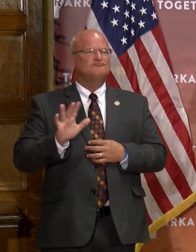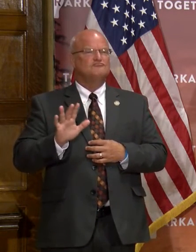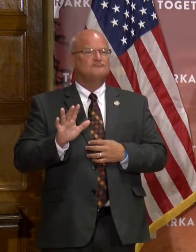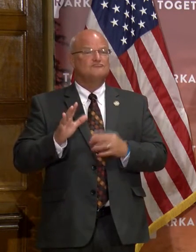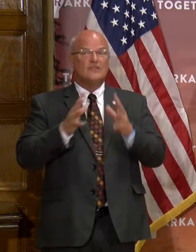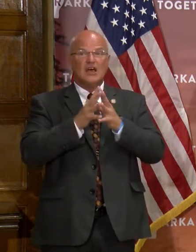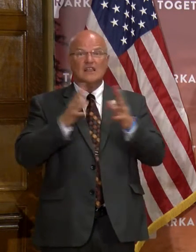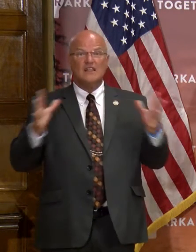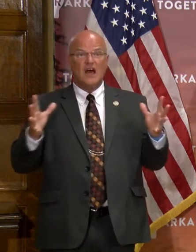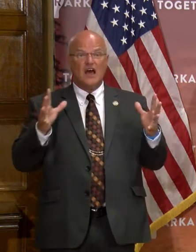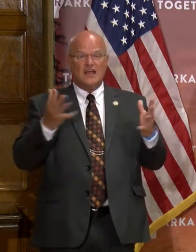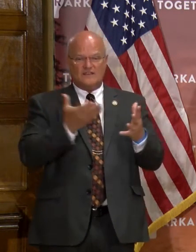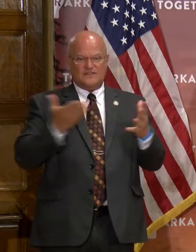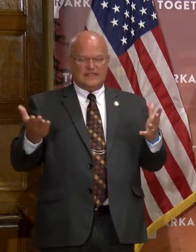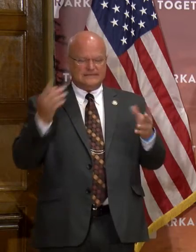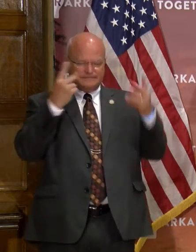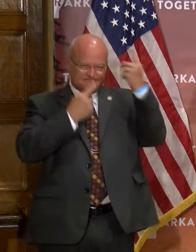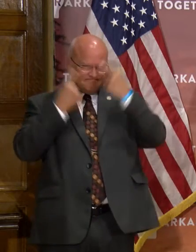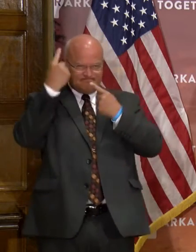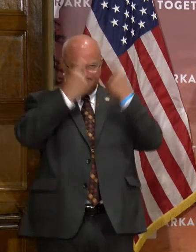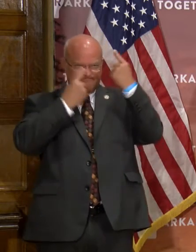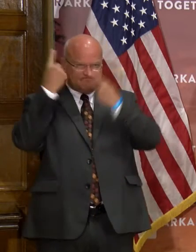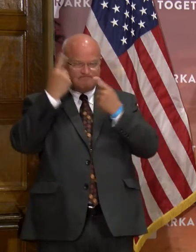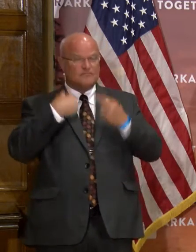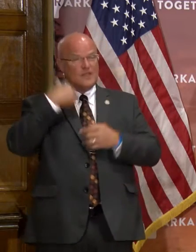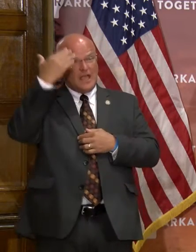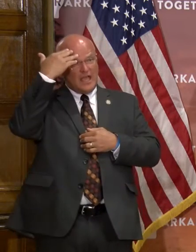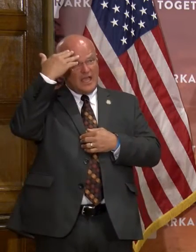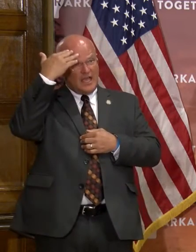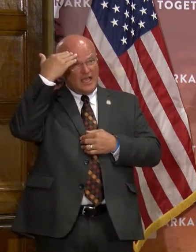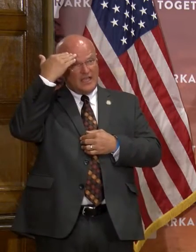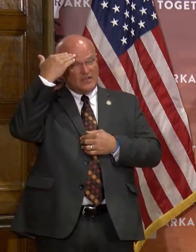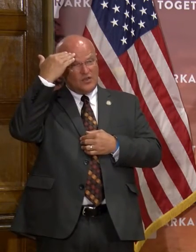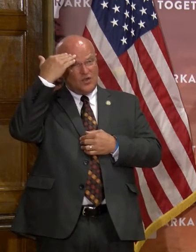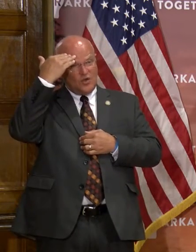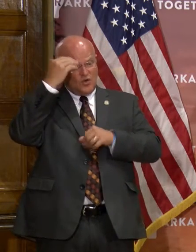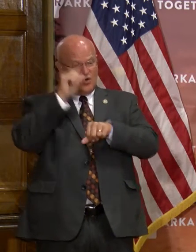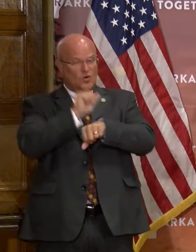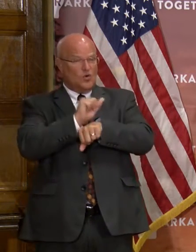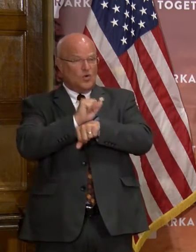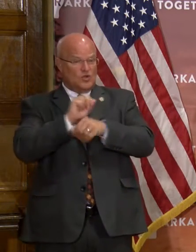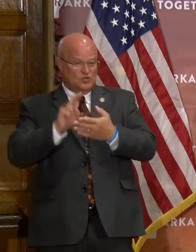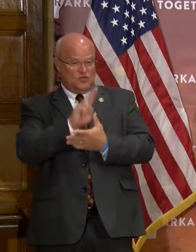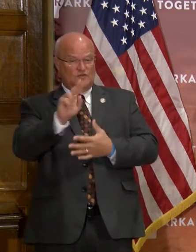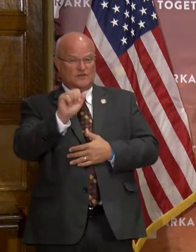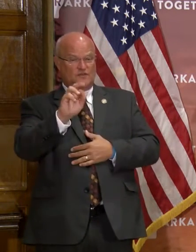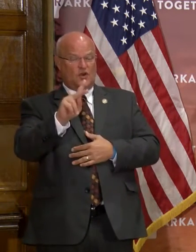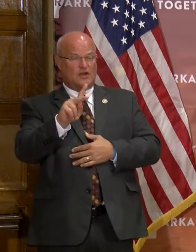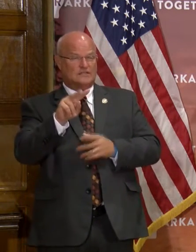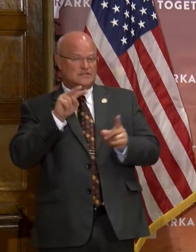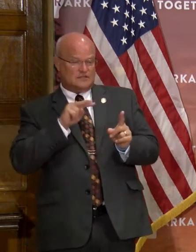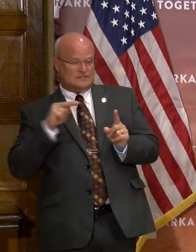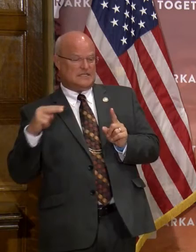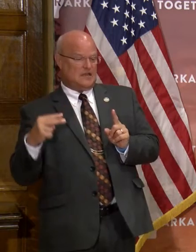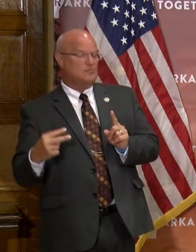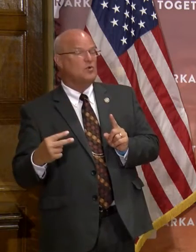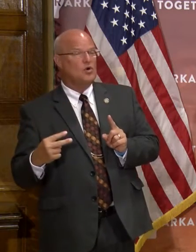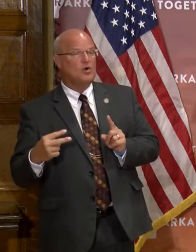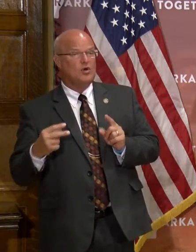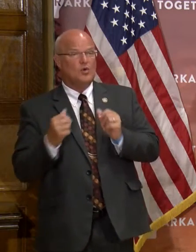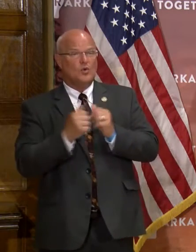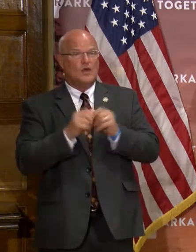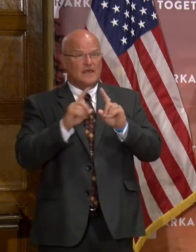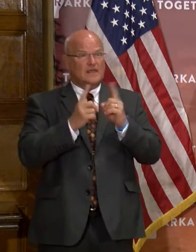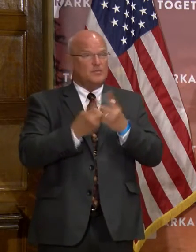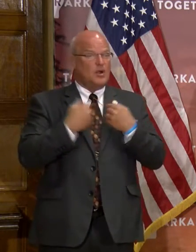There's a lot of factors that they have to look at. I know that they've been working from the University of Arkansas standpoint with